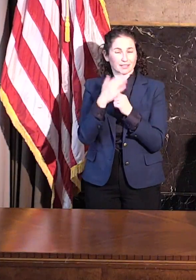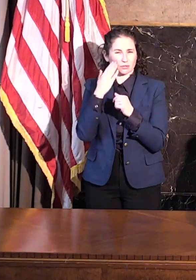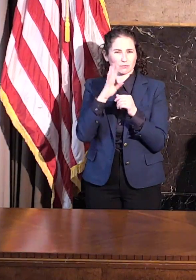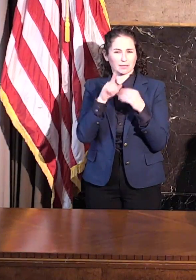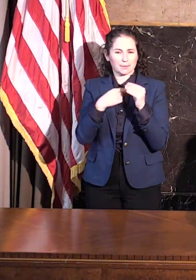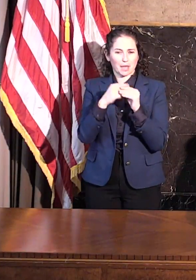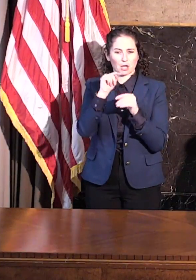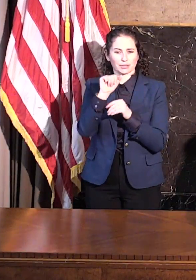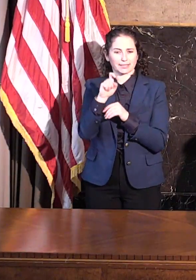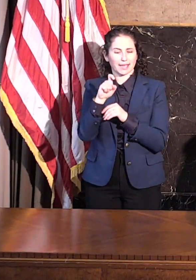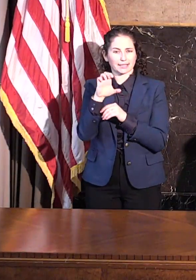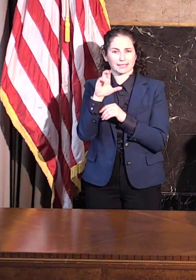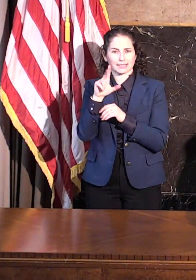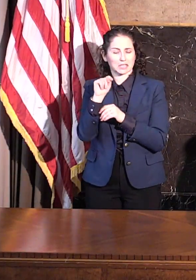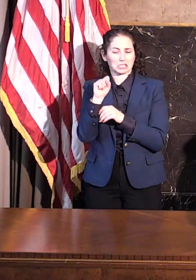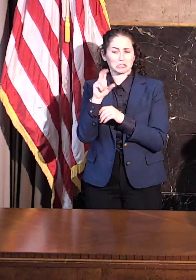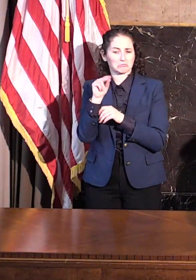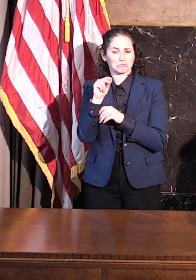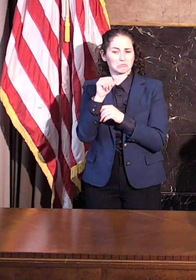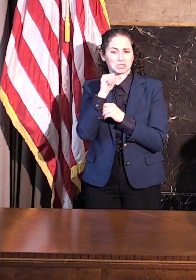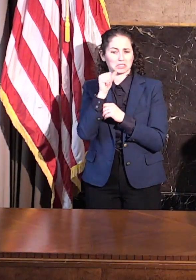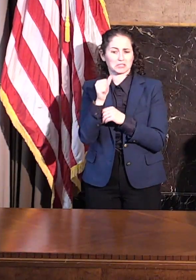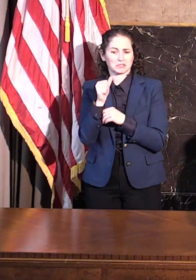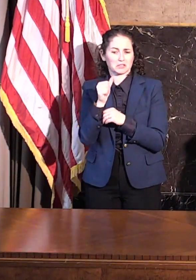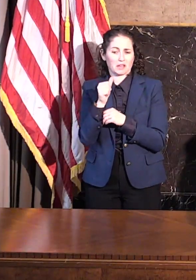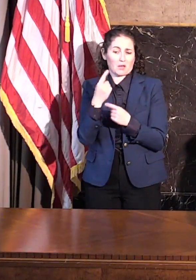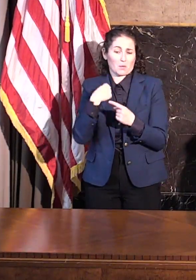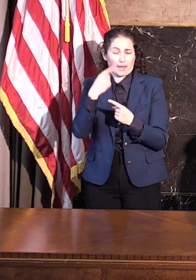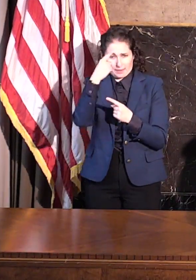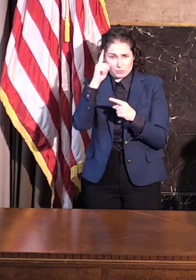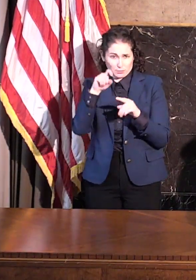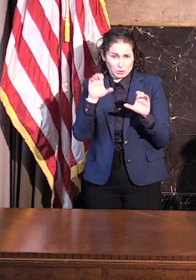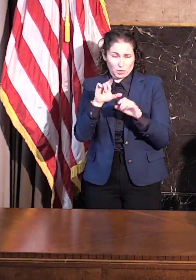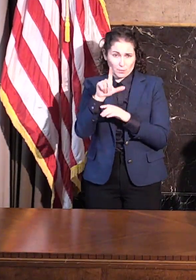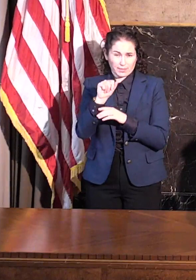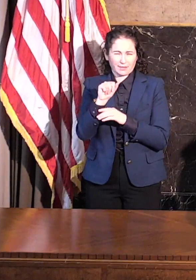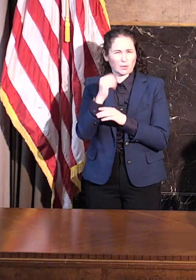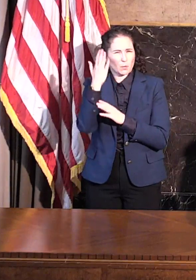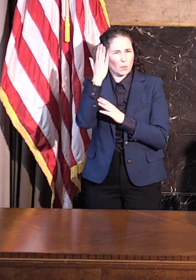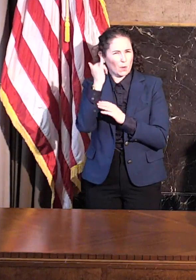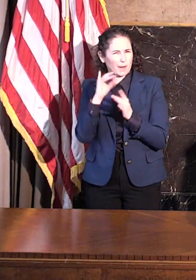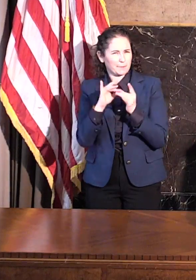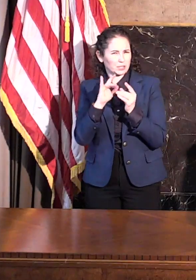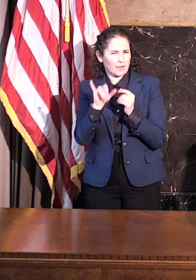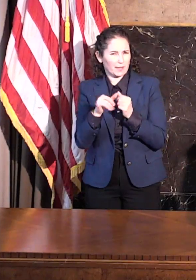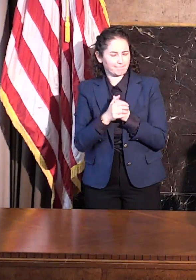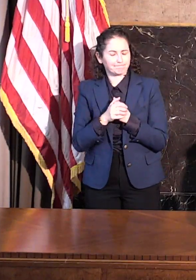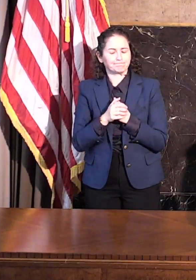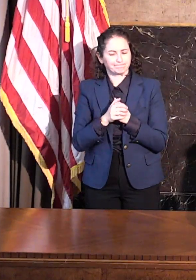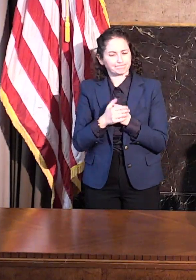dealing with COVID vaccines and booster shots for a very, very long time. Yes,